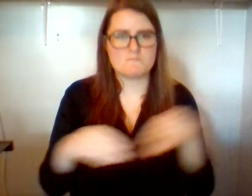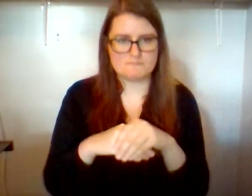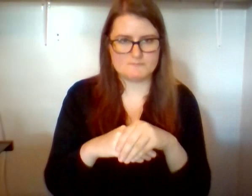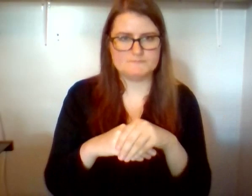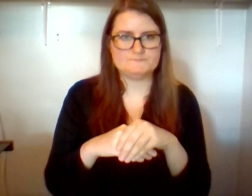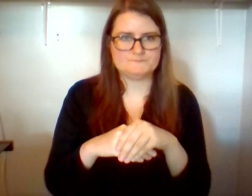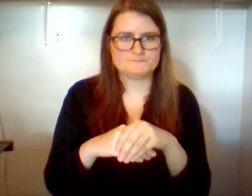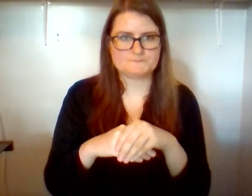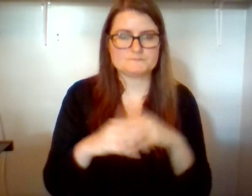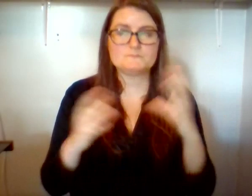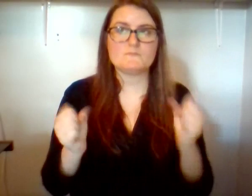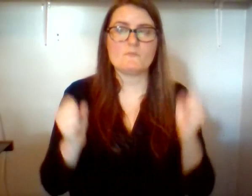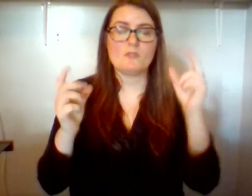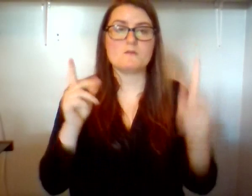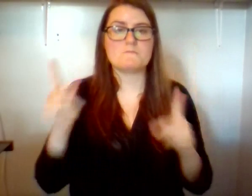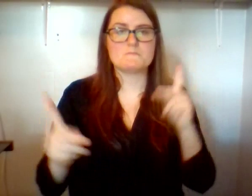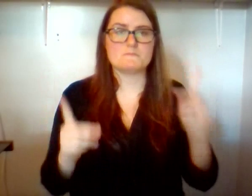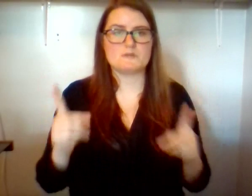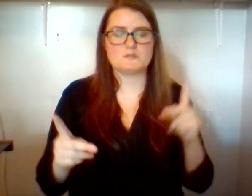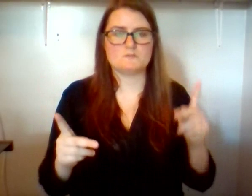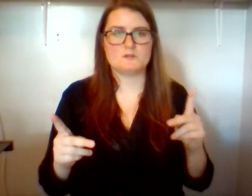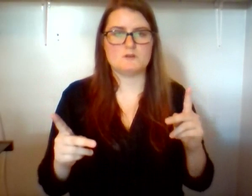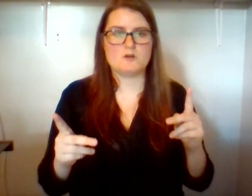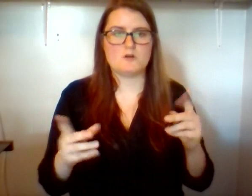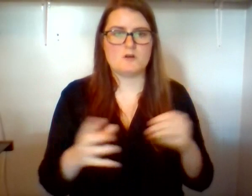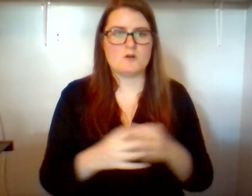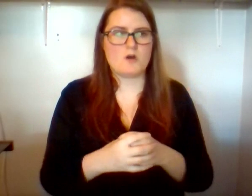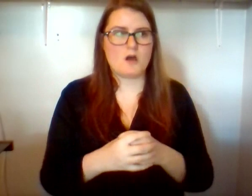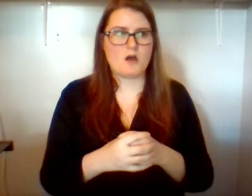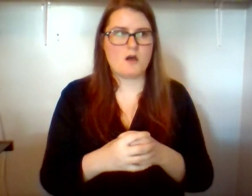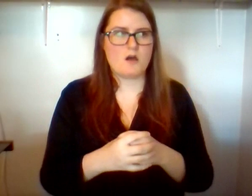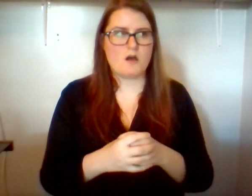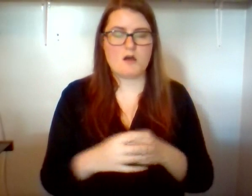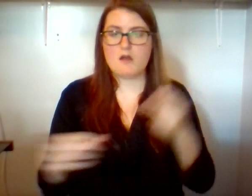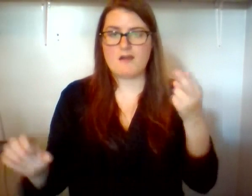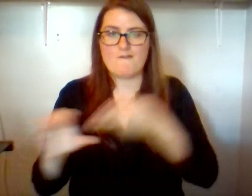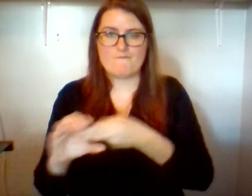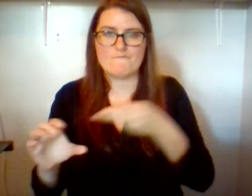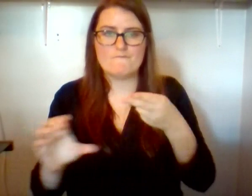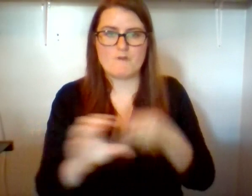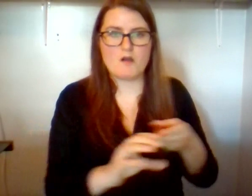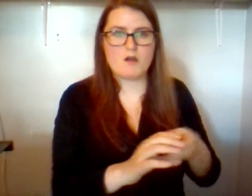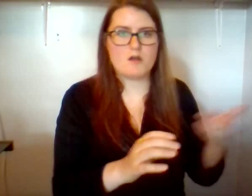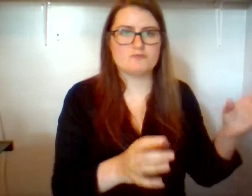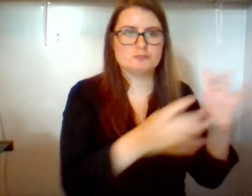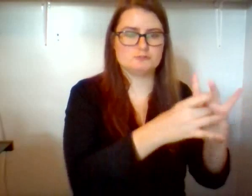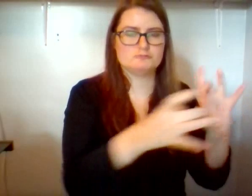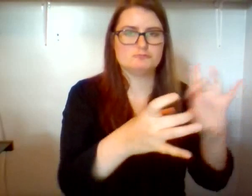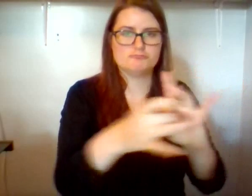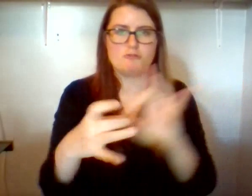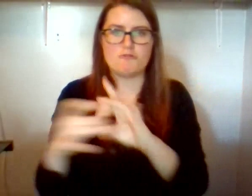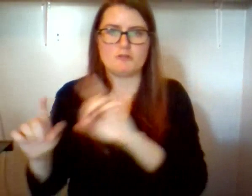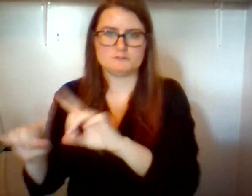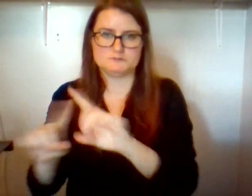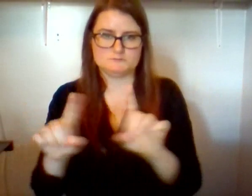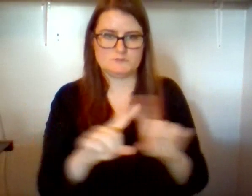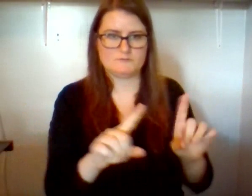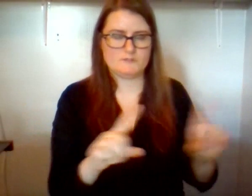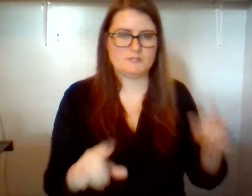going to be serious, that they talk about this with each other, and that they decide for themselves how they're